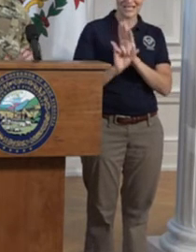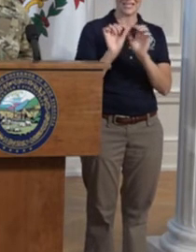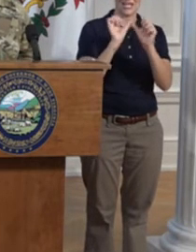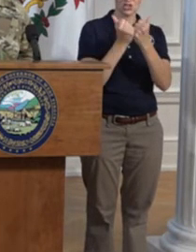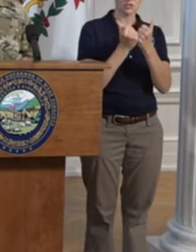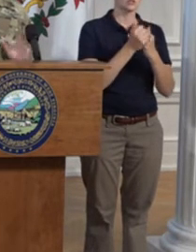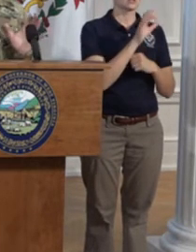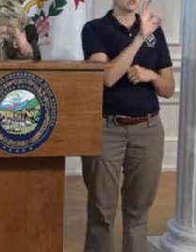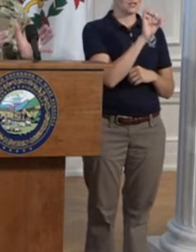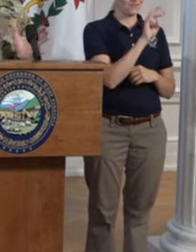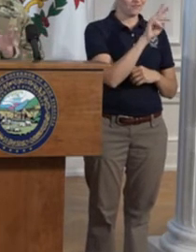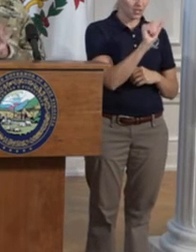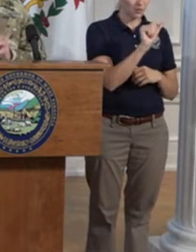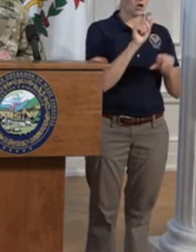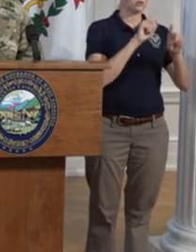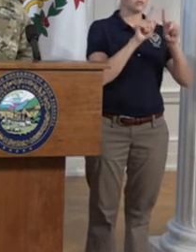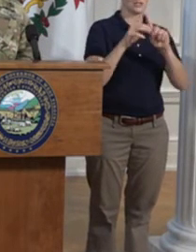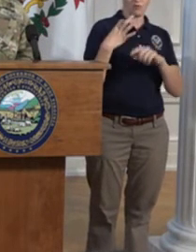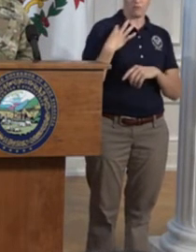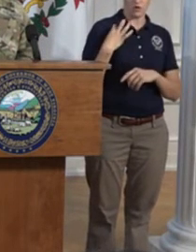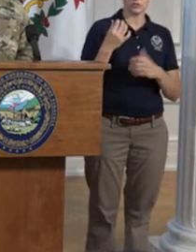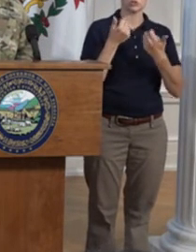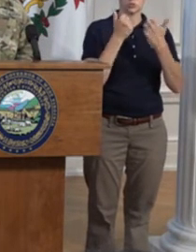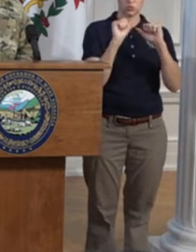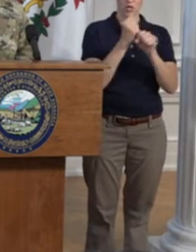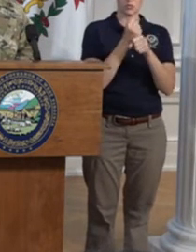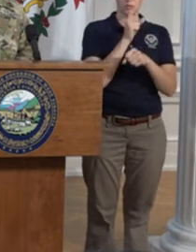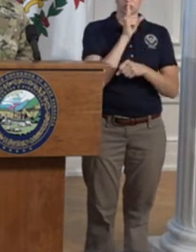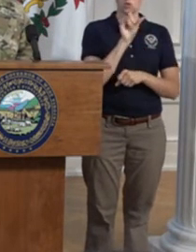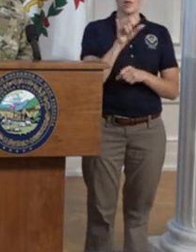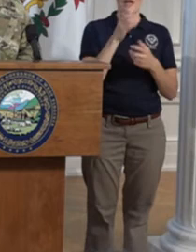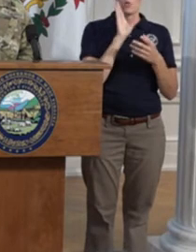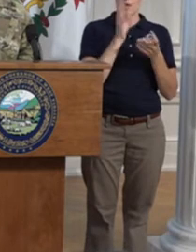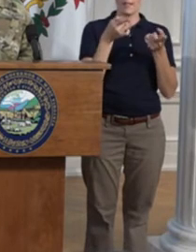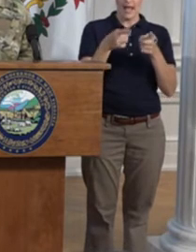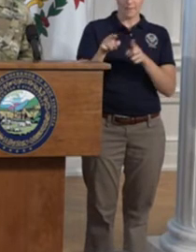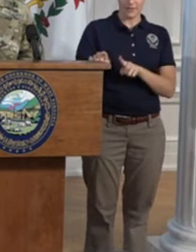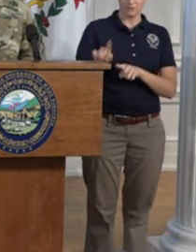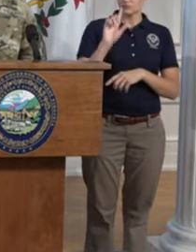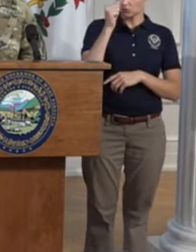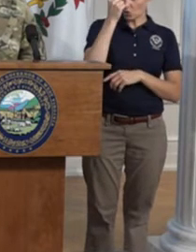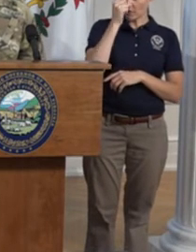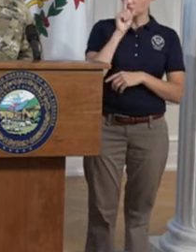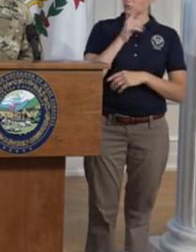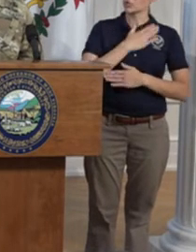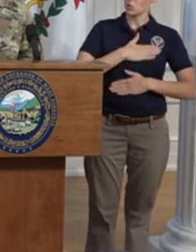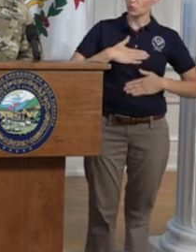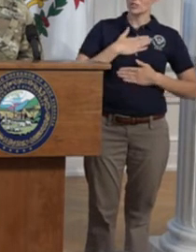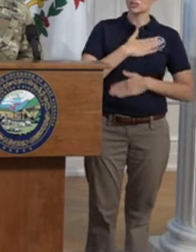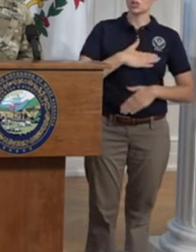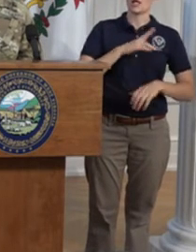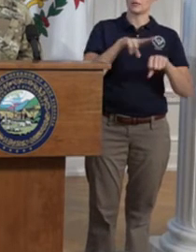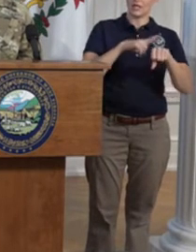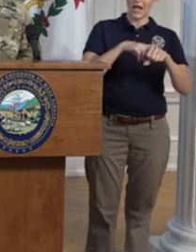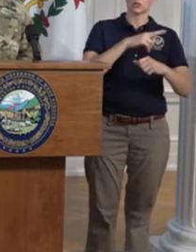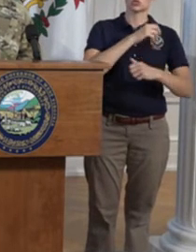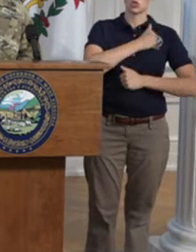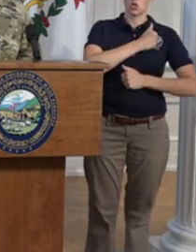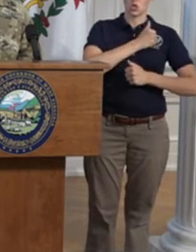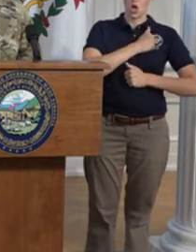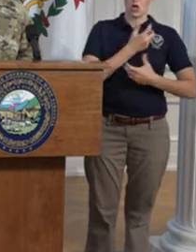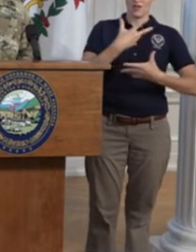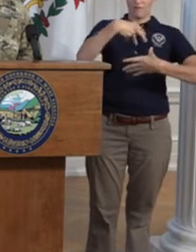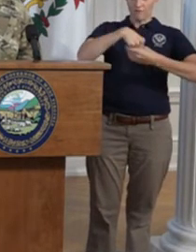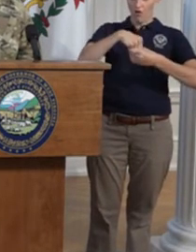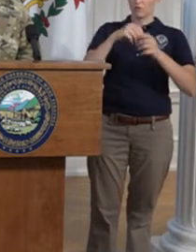and volunteers to make that happen. So, Governor, I appreciate the opportunity for the Guard to continue to be engaged. I think it's